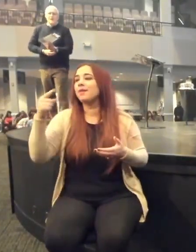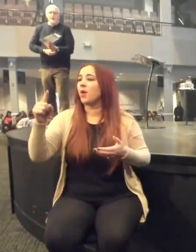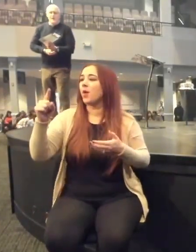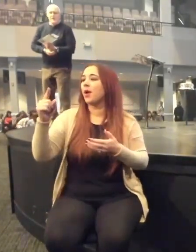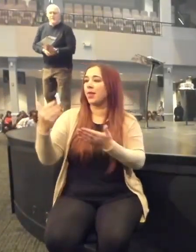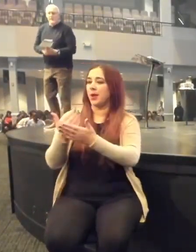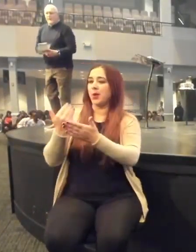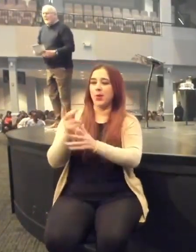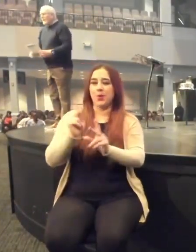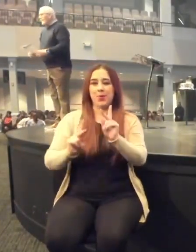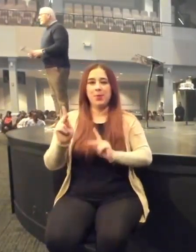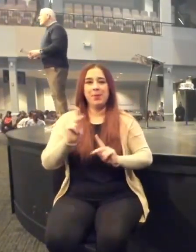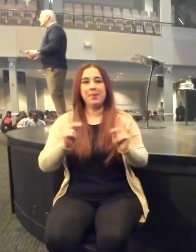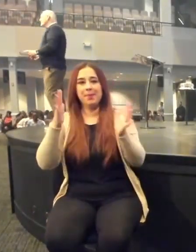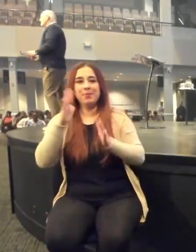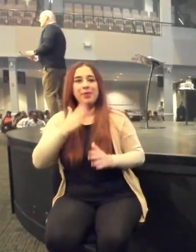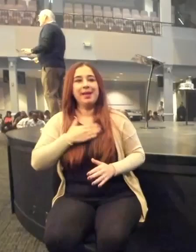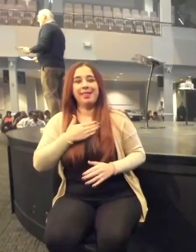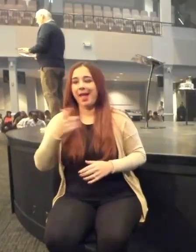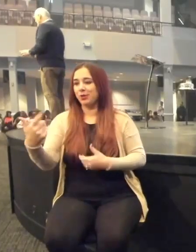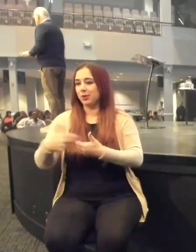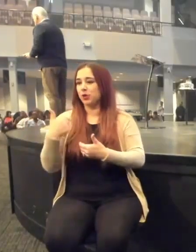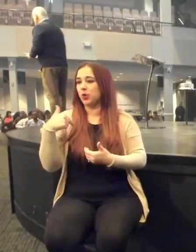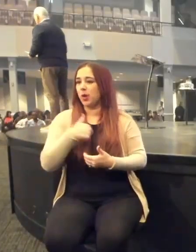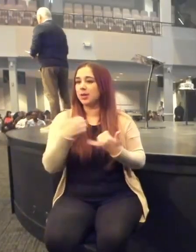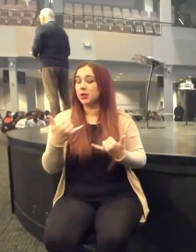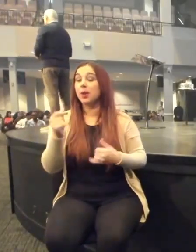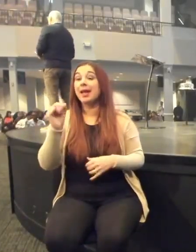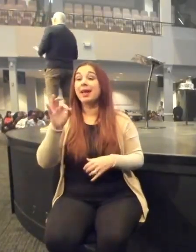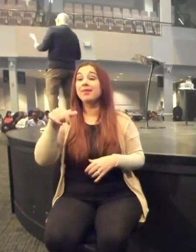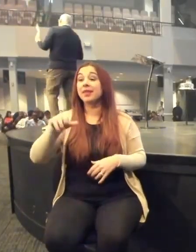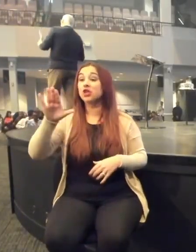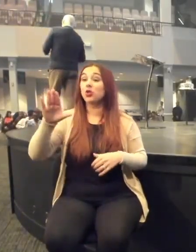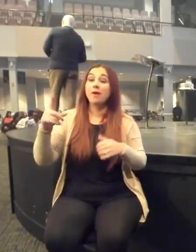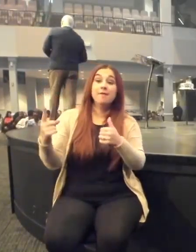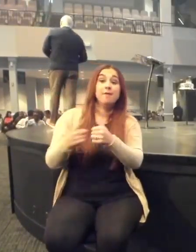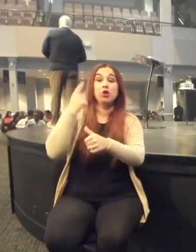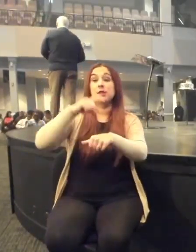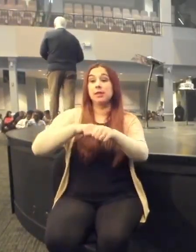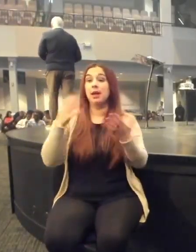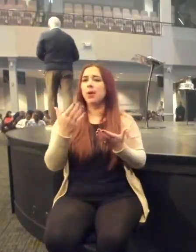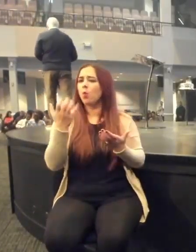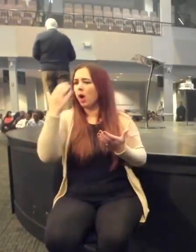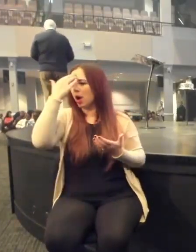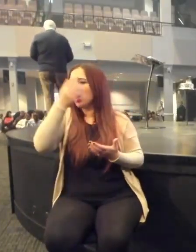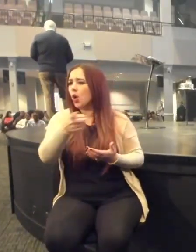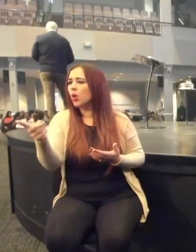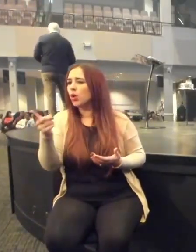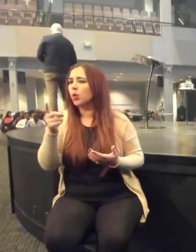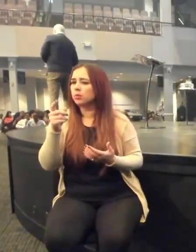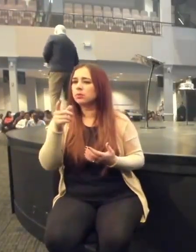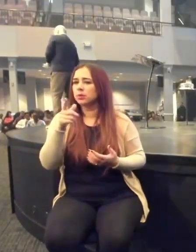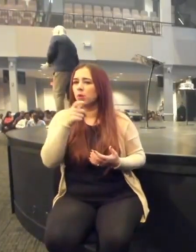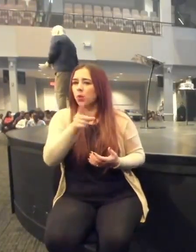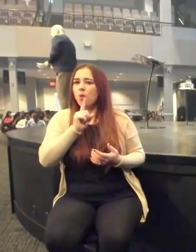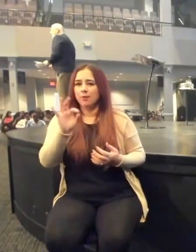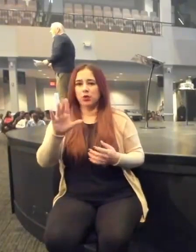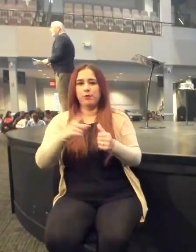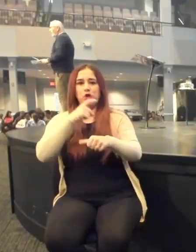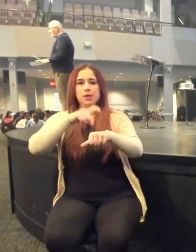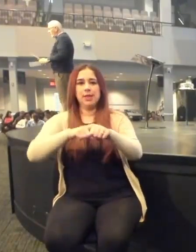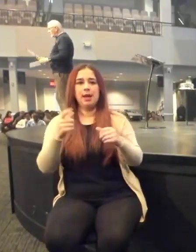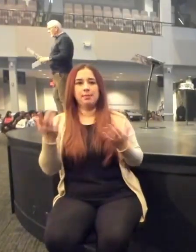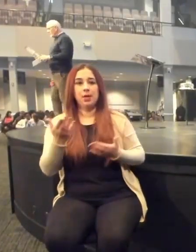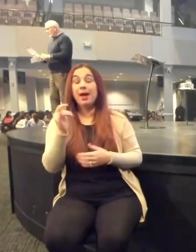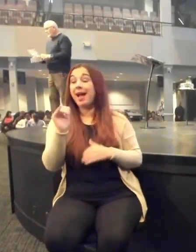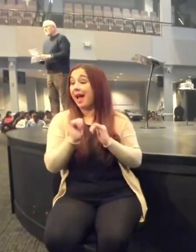that you're here, and please do us a favor. If this is your first time, we always love to get to know folks who are with us for the first time. And the way that we do that